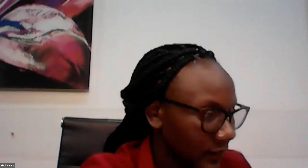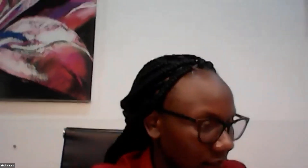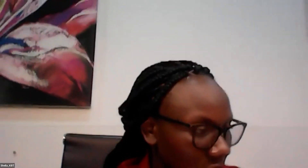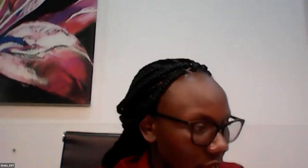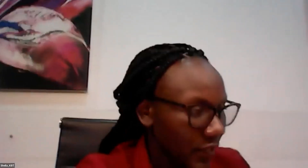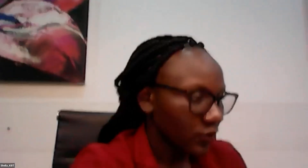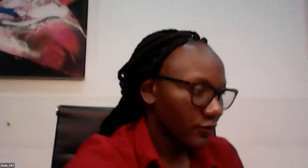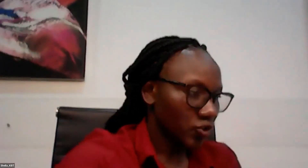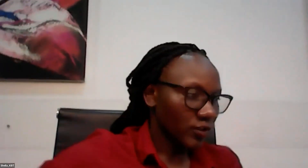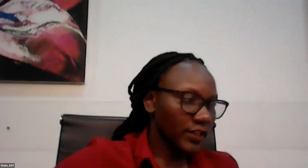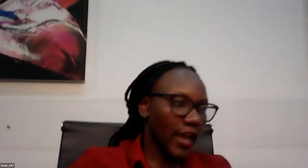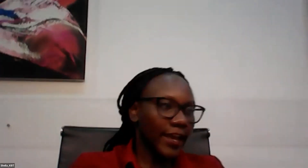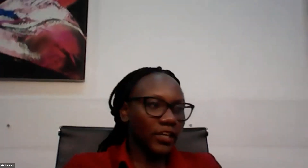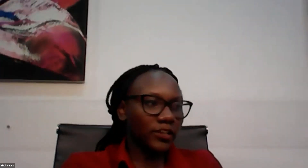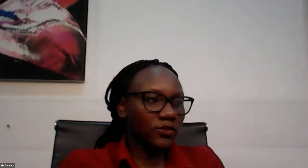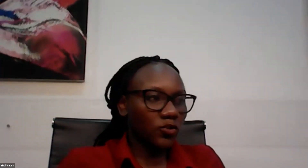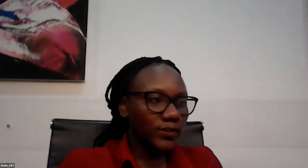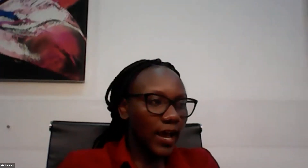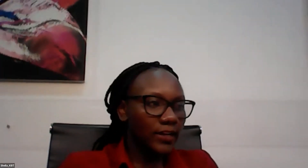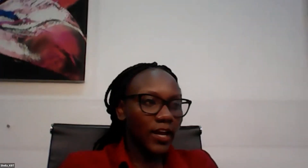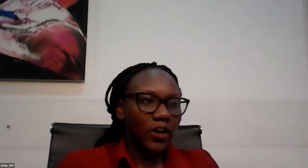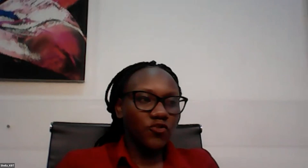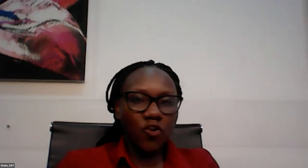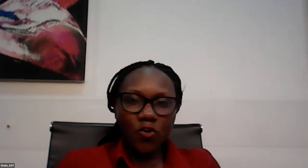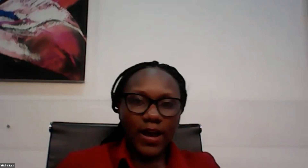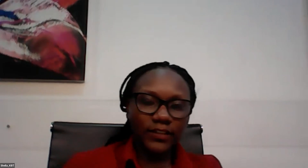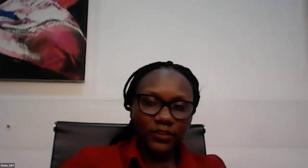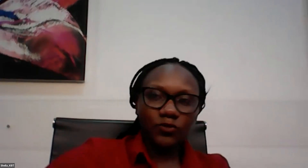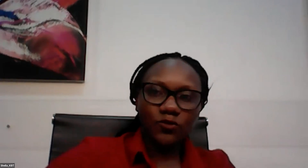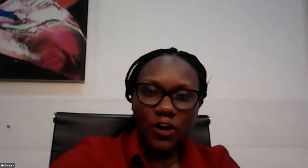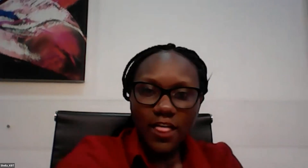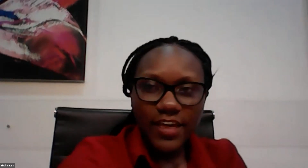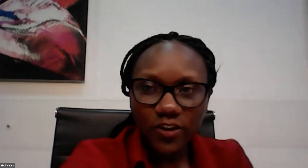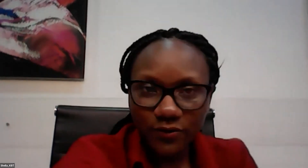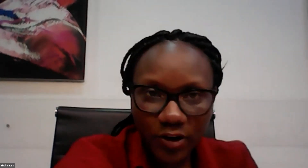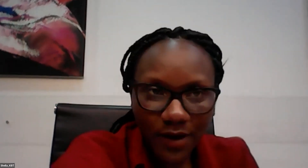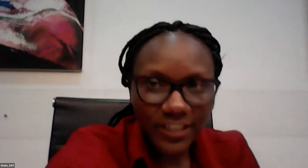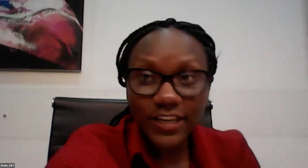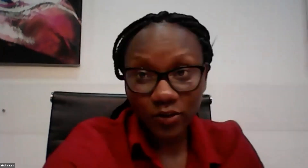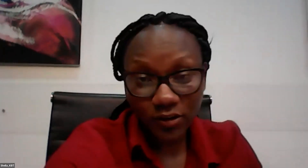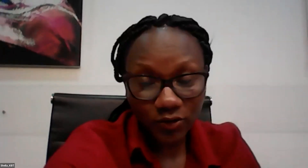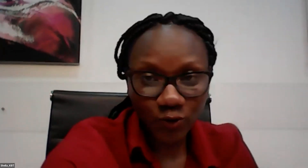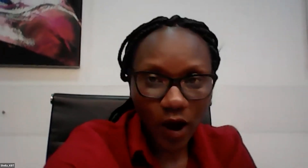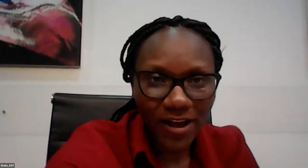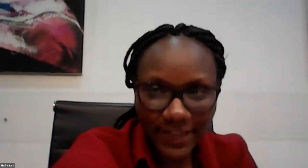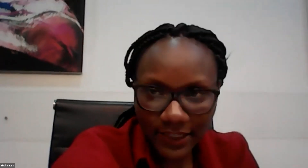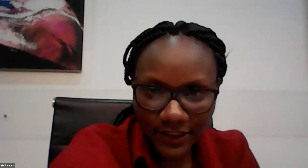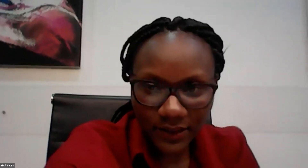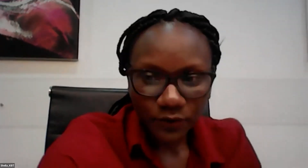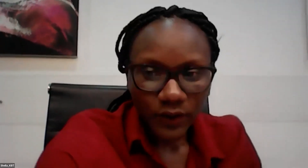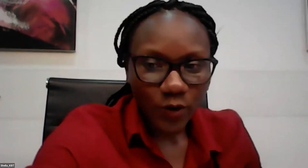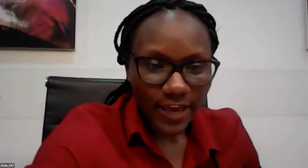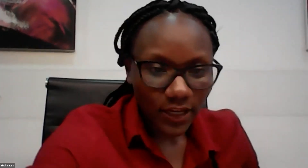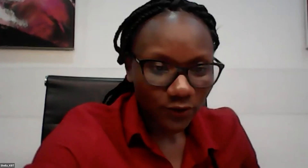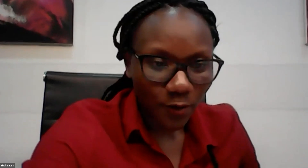the AT innovation and IN is concerned. NORAD too, thank you very much. And also to our